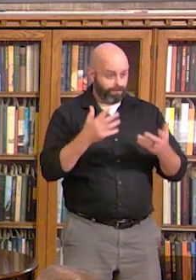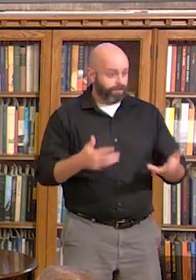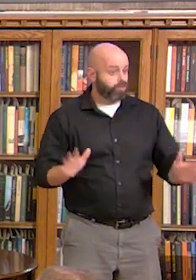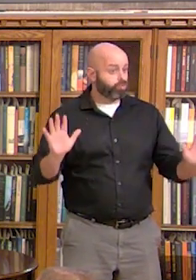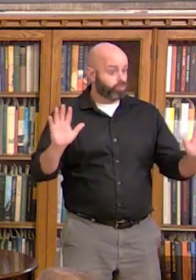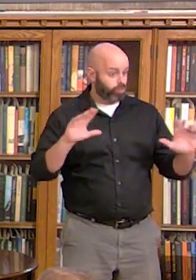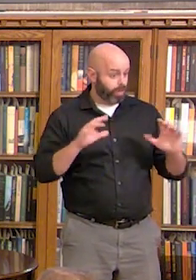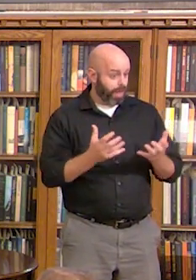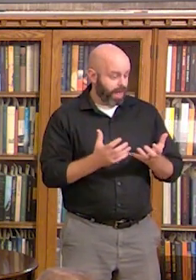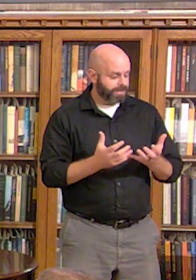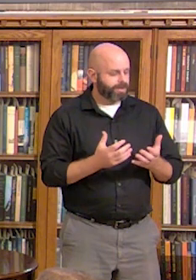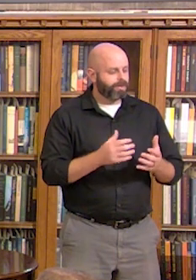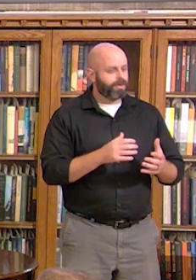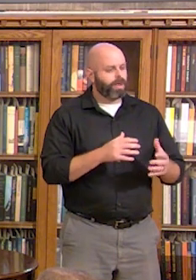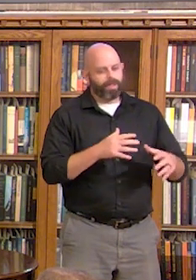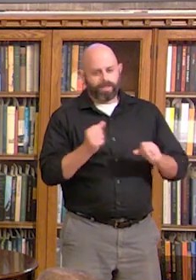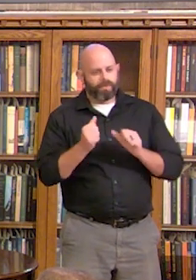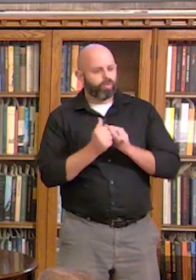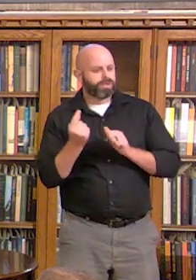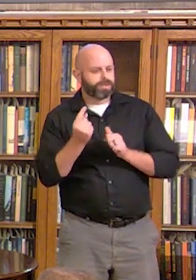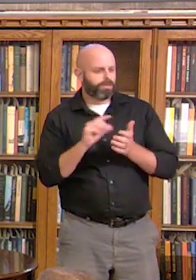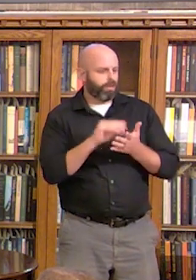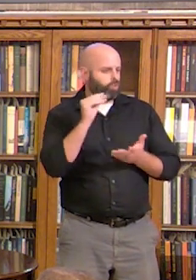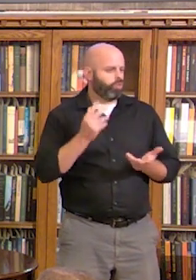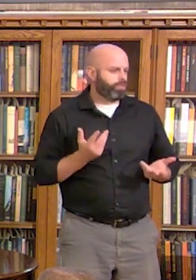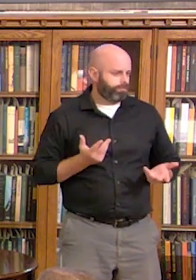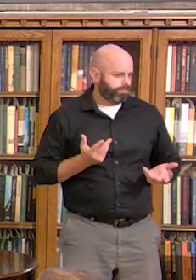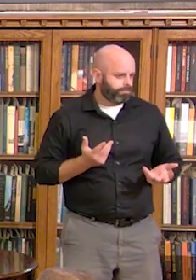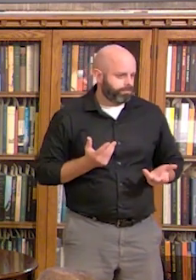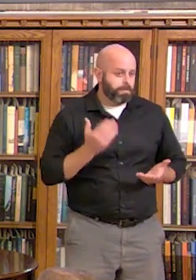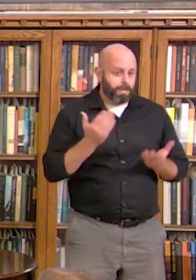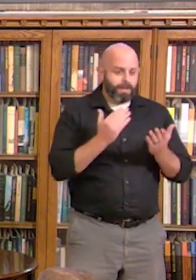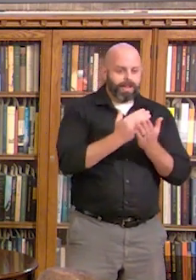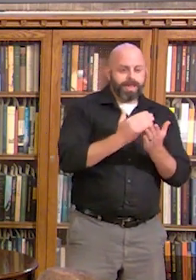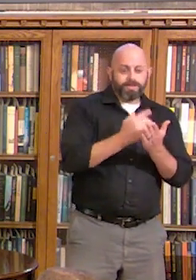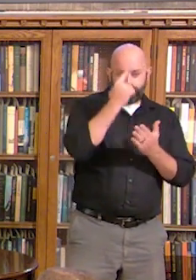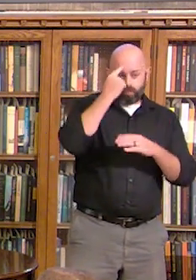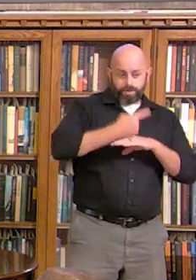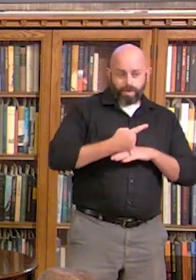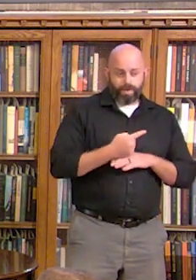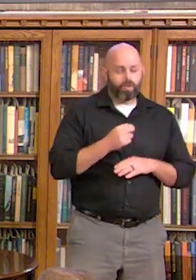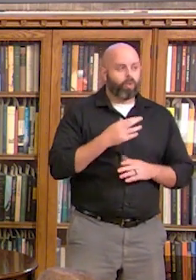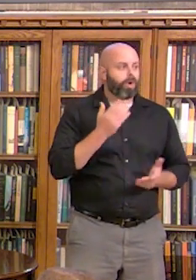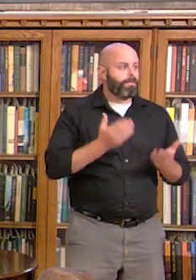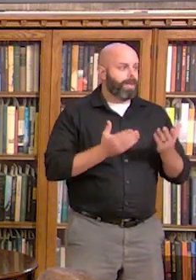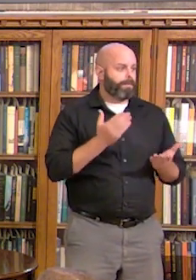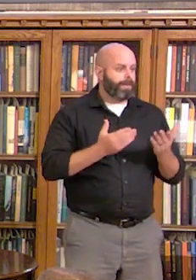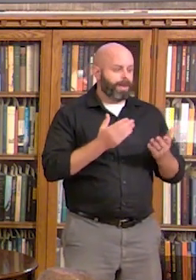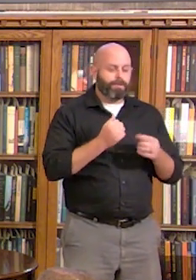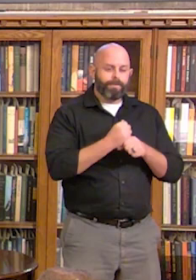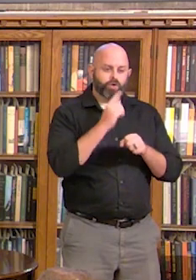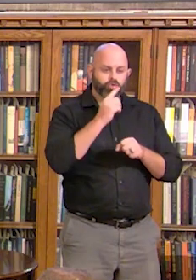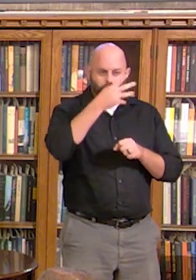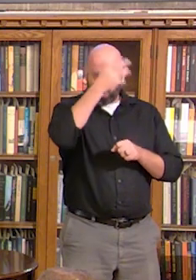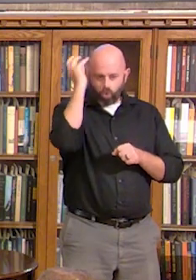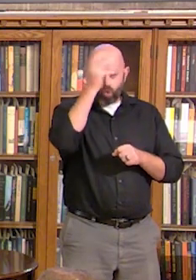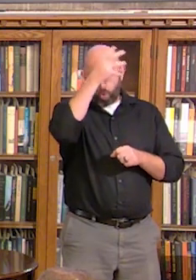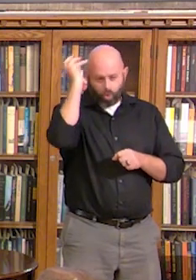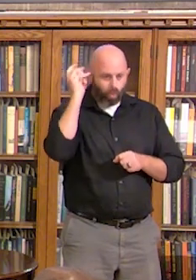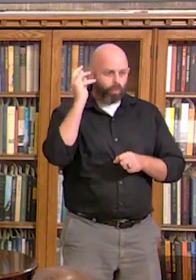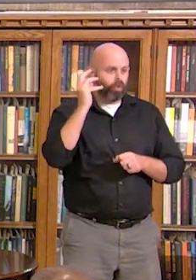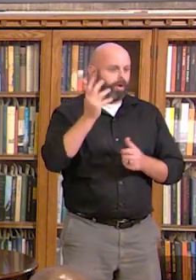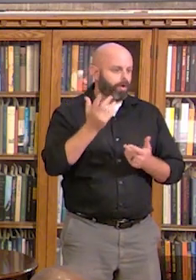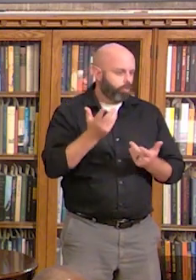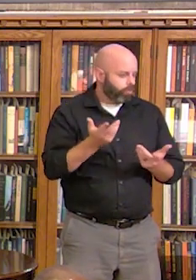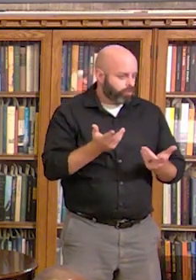tangible whether whether it was the lesson of the day or whether it was something about you know making sure you comb your hair before you got whatever it